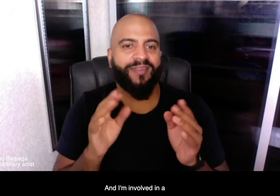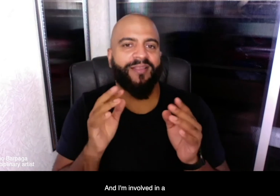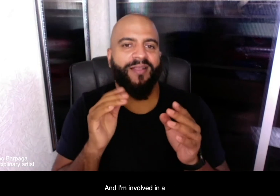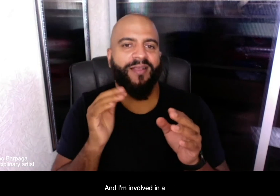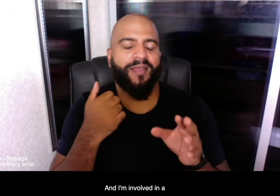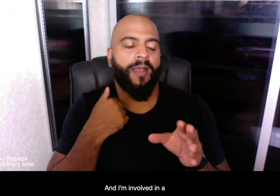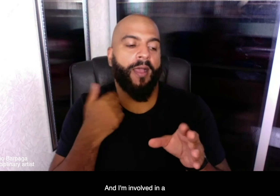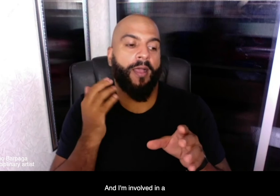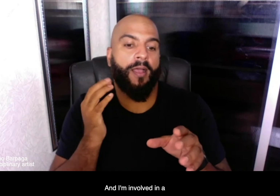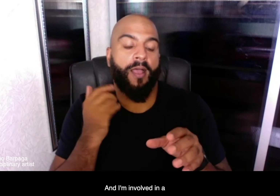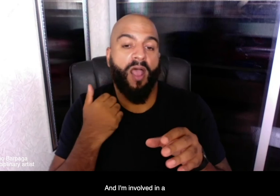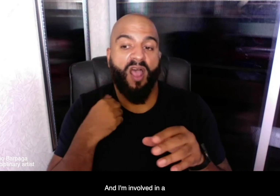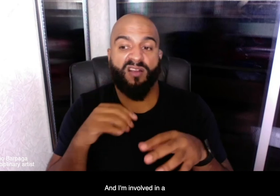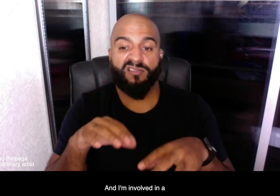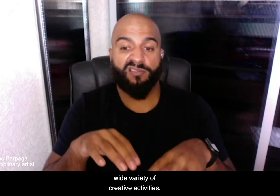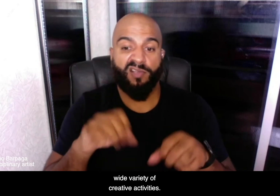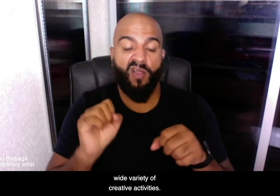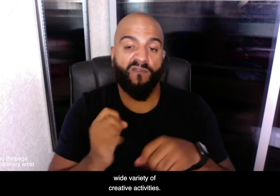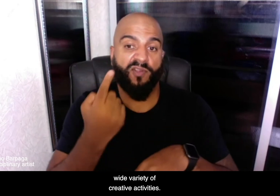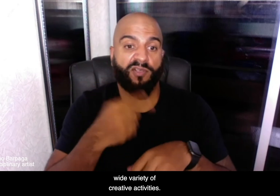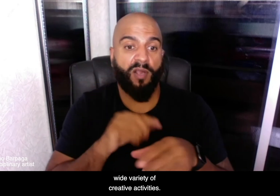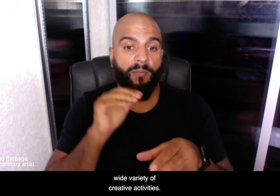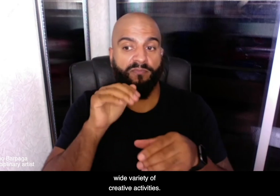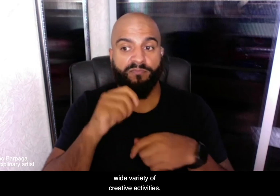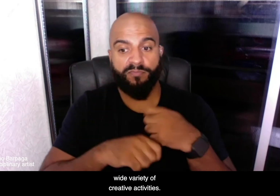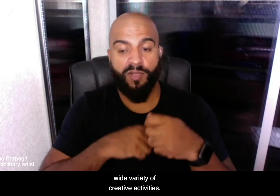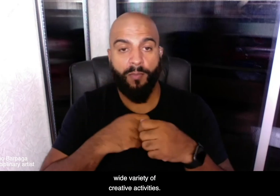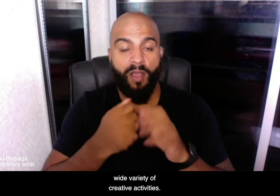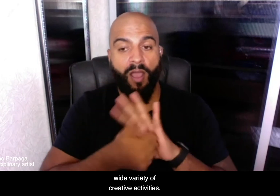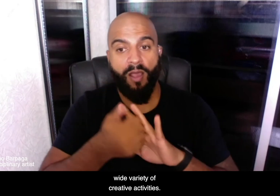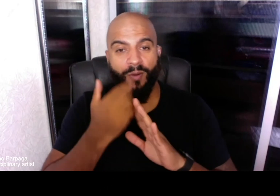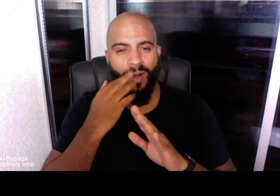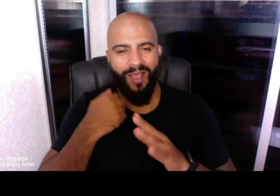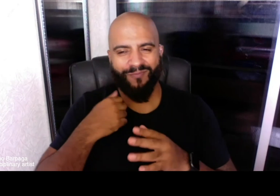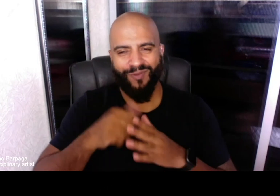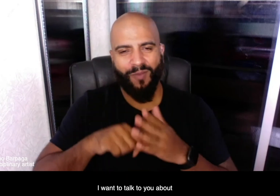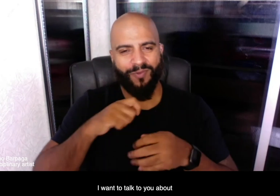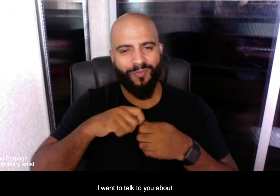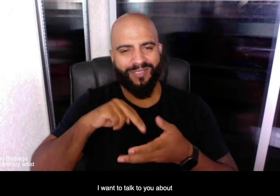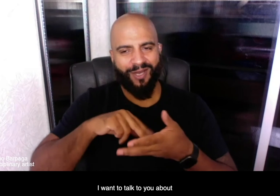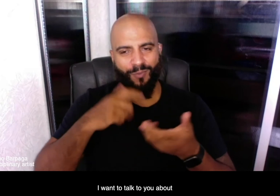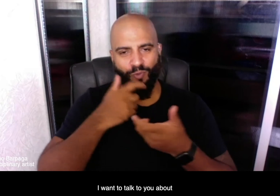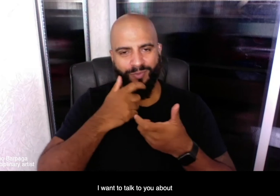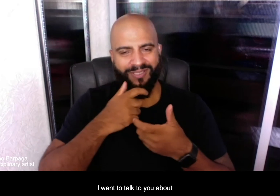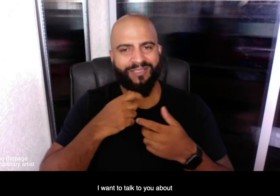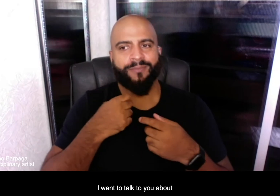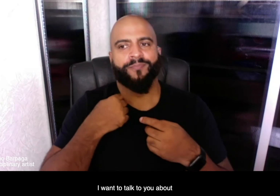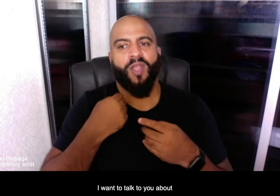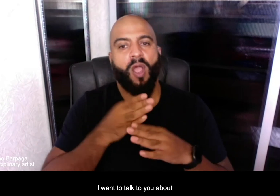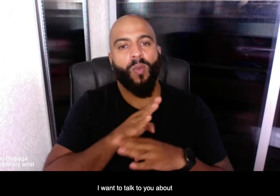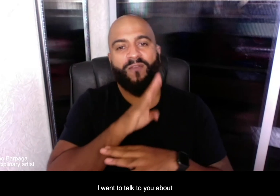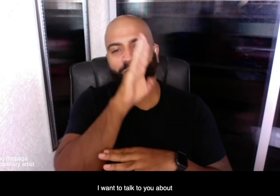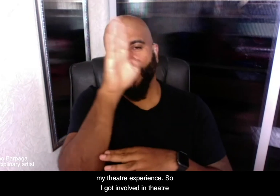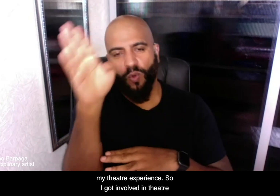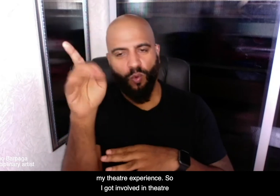And I am involved in a wide variety of creative activities. But I want to talk to you about